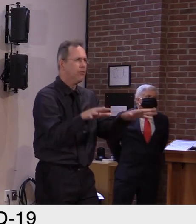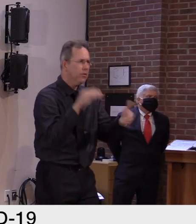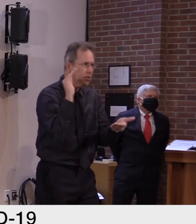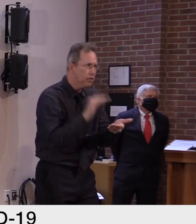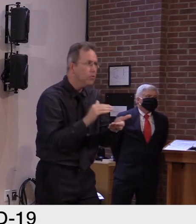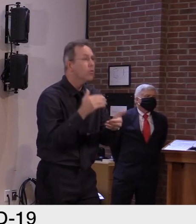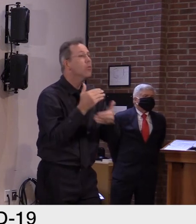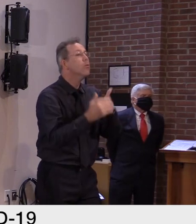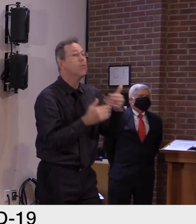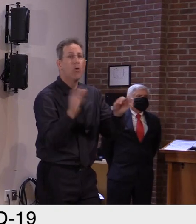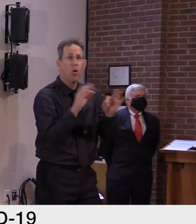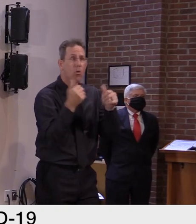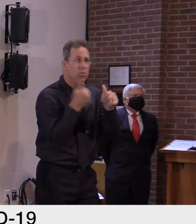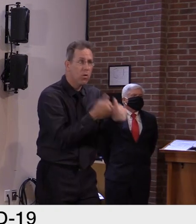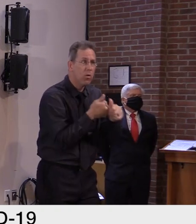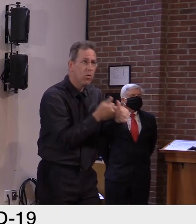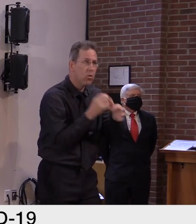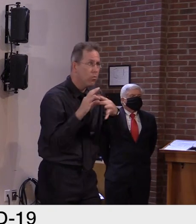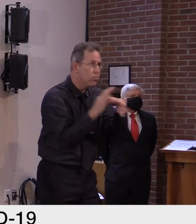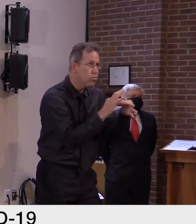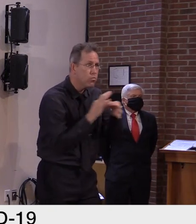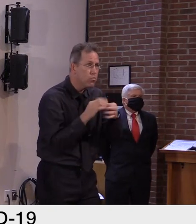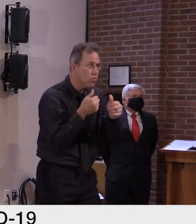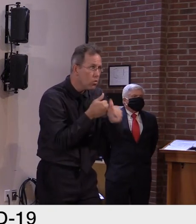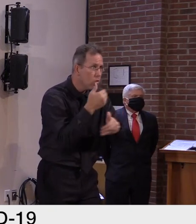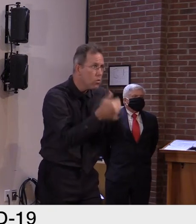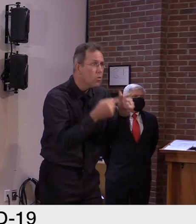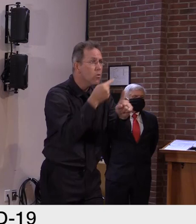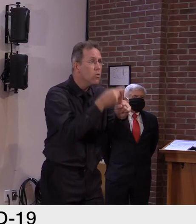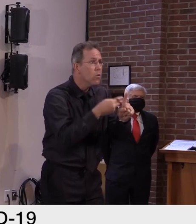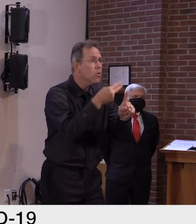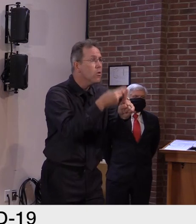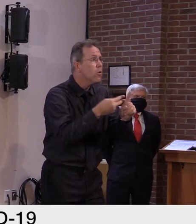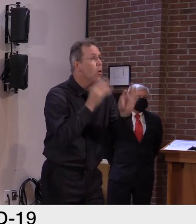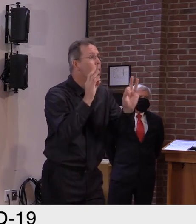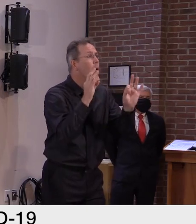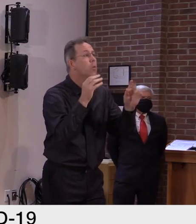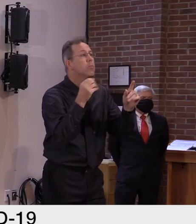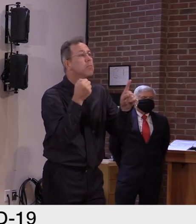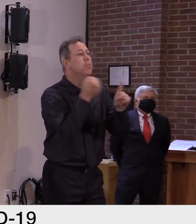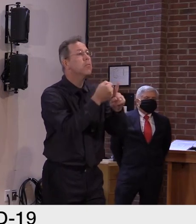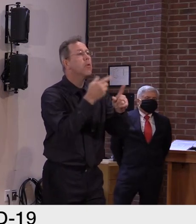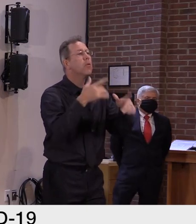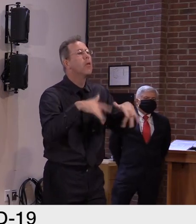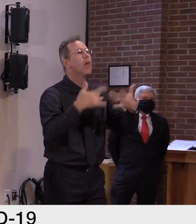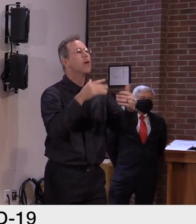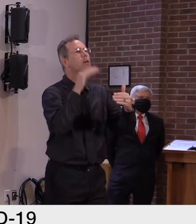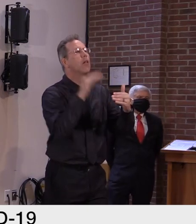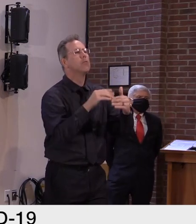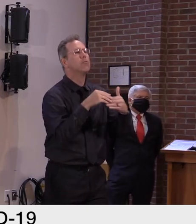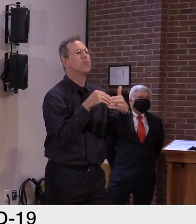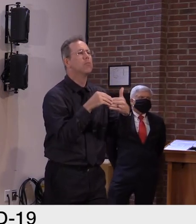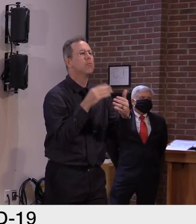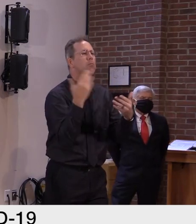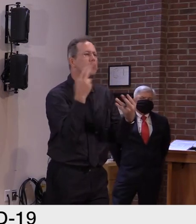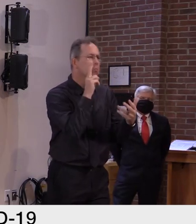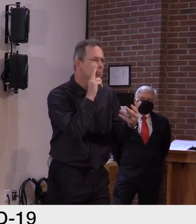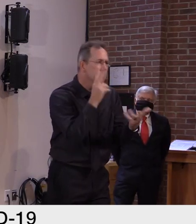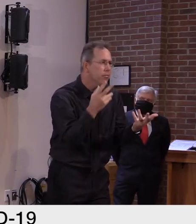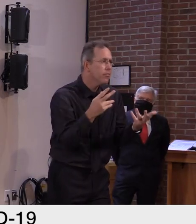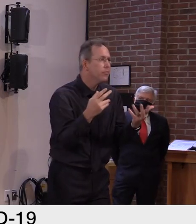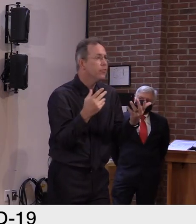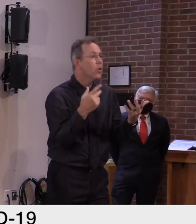next month and a half, and that there will be brighter days ahead. And maybe at that point, things will look much better, and we can